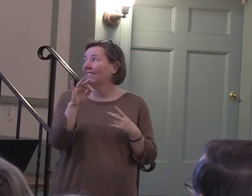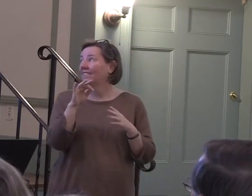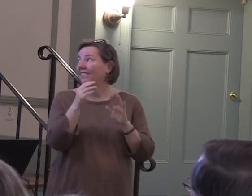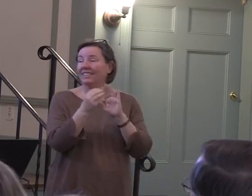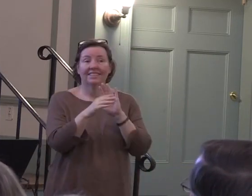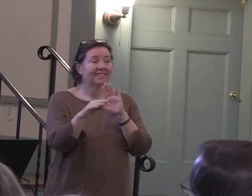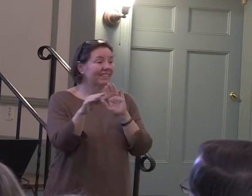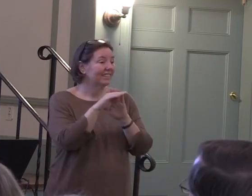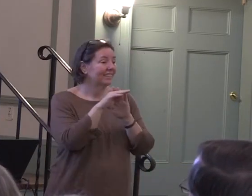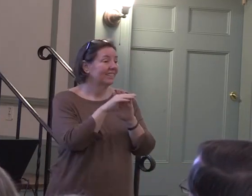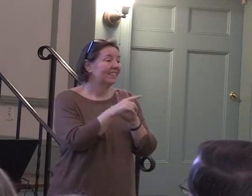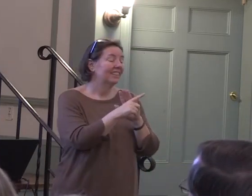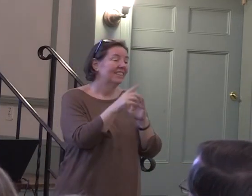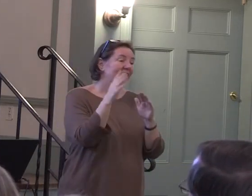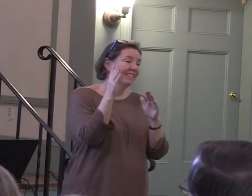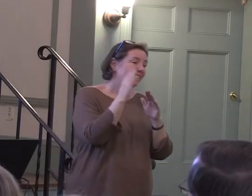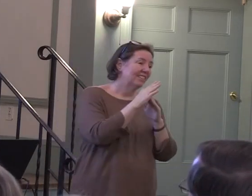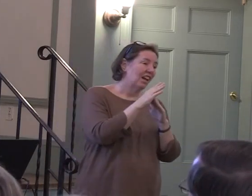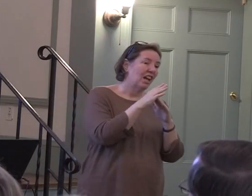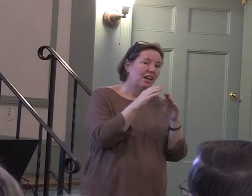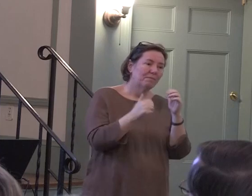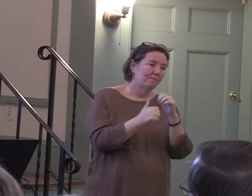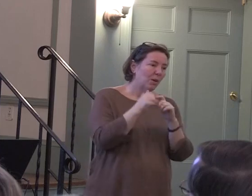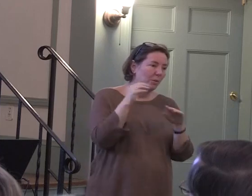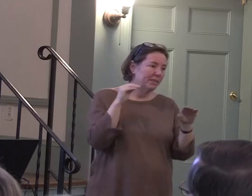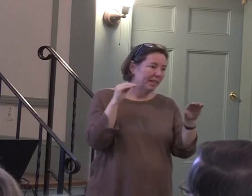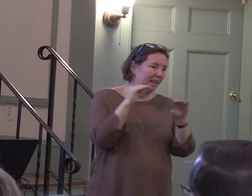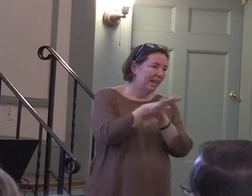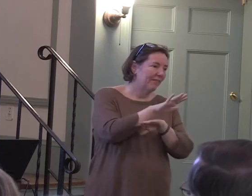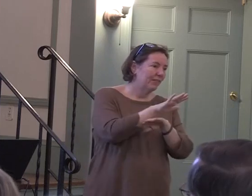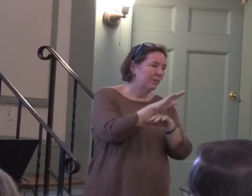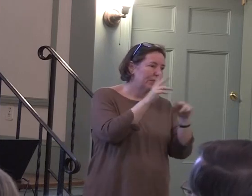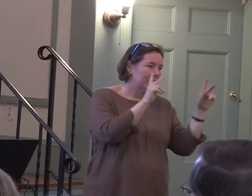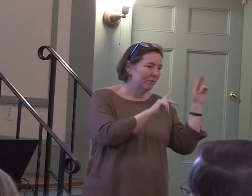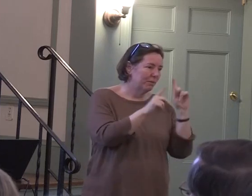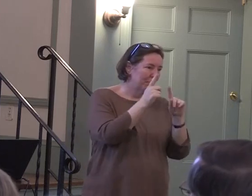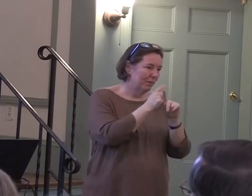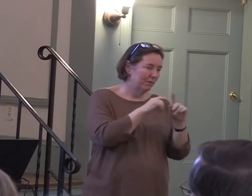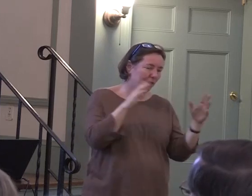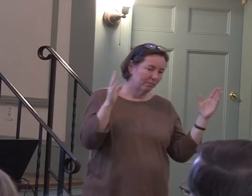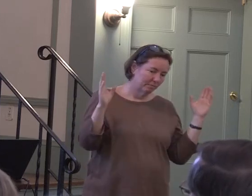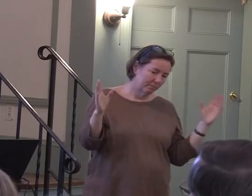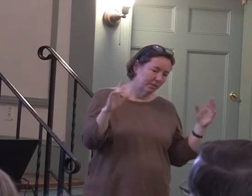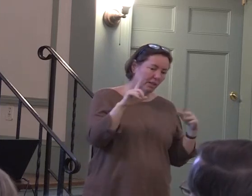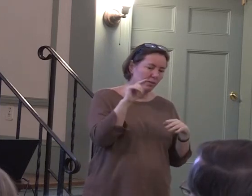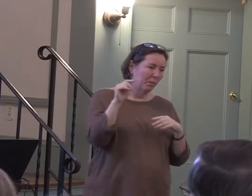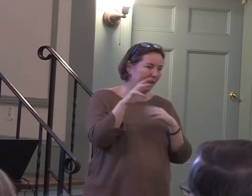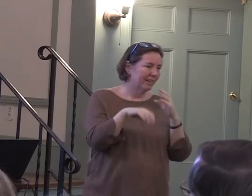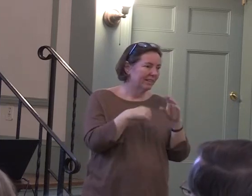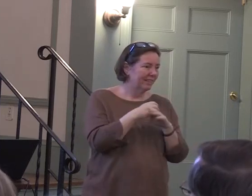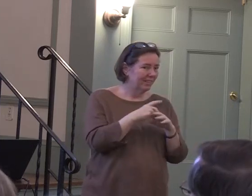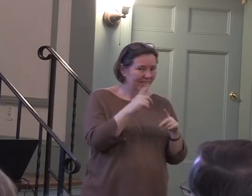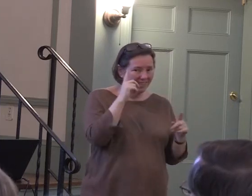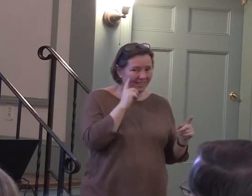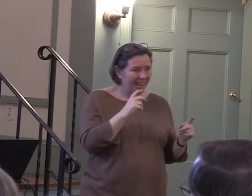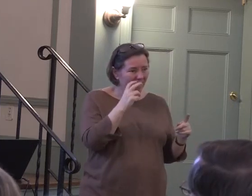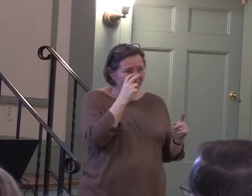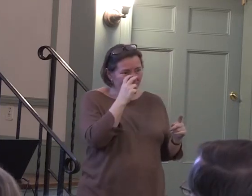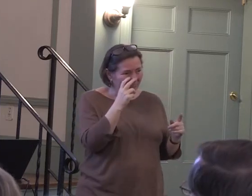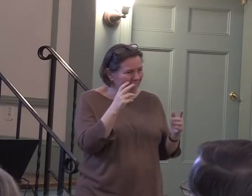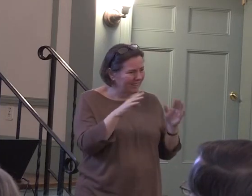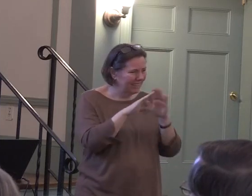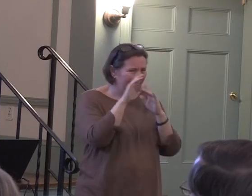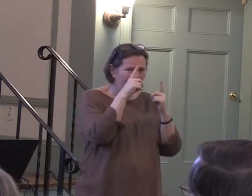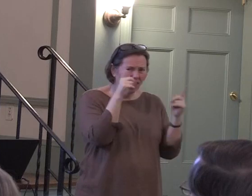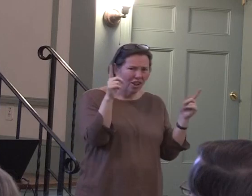she was listed as one of the most influential figures in the 20th century. And she was defined and